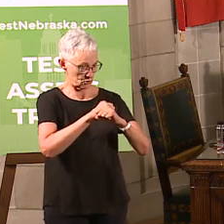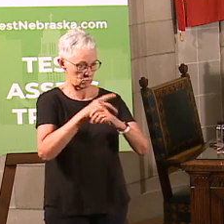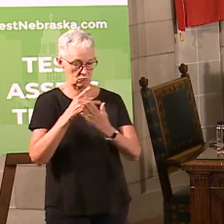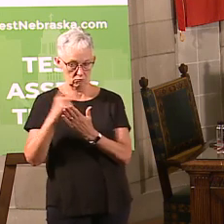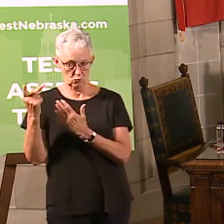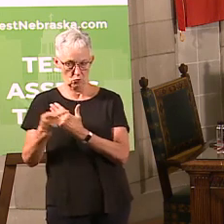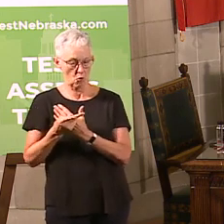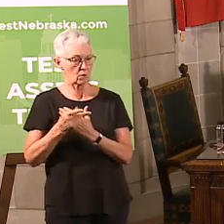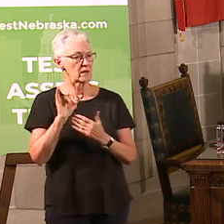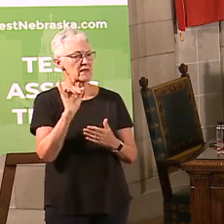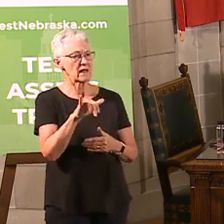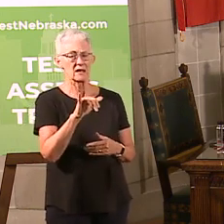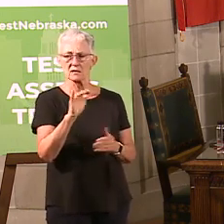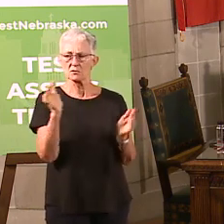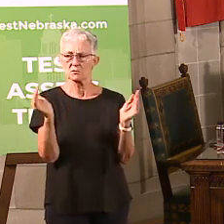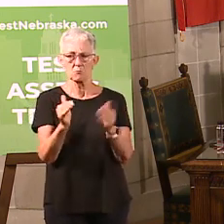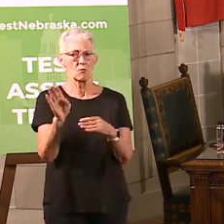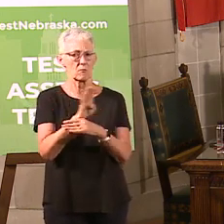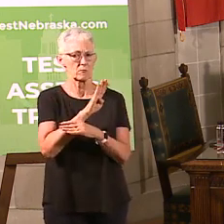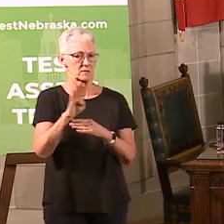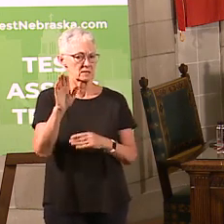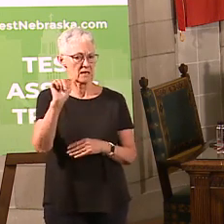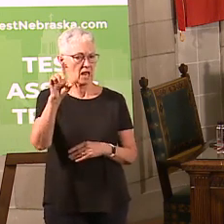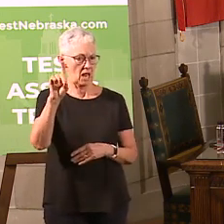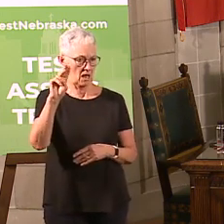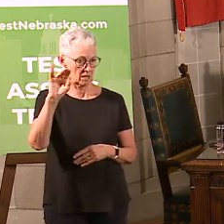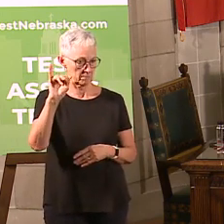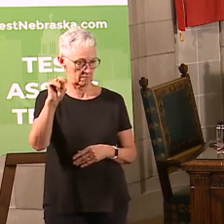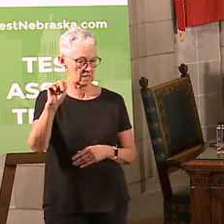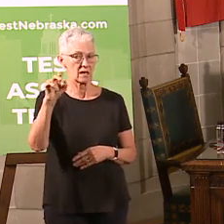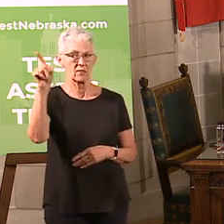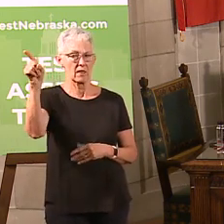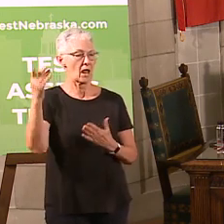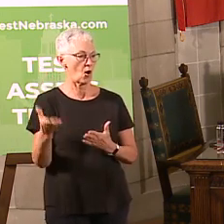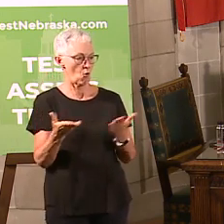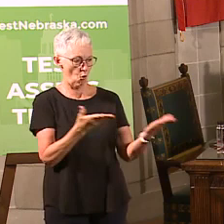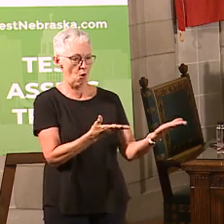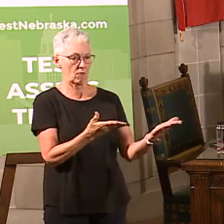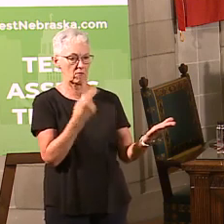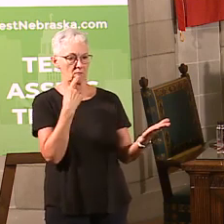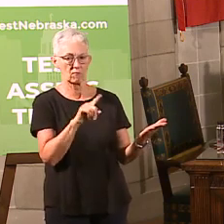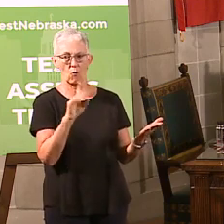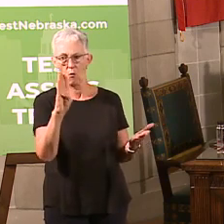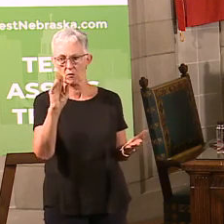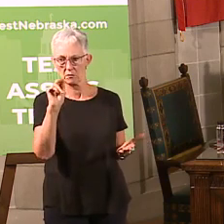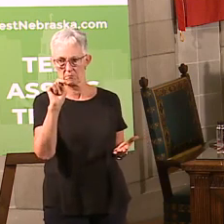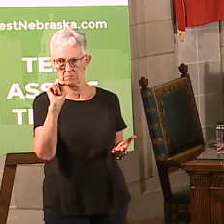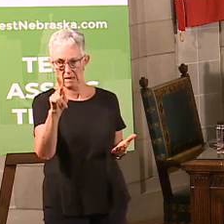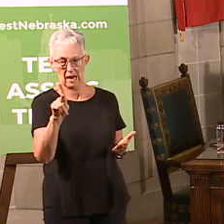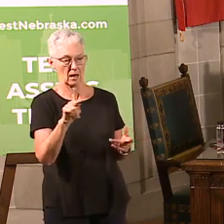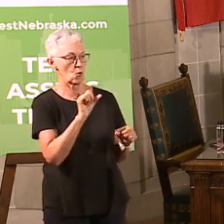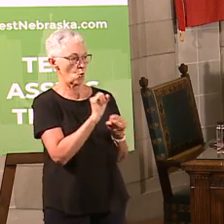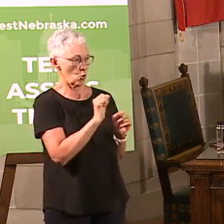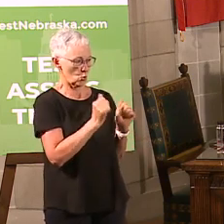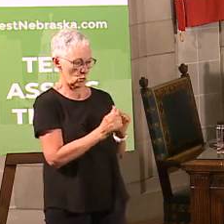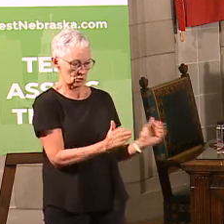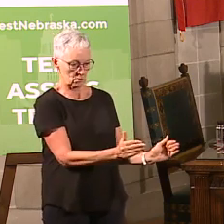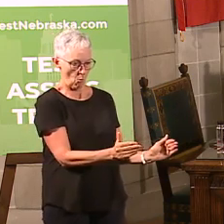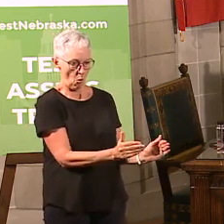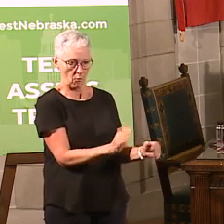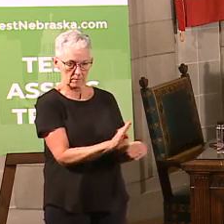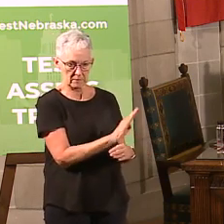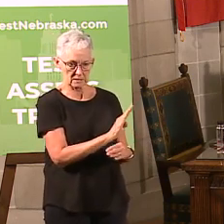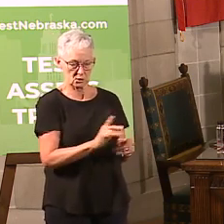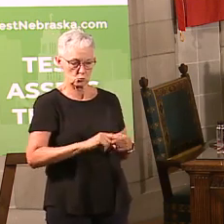Business Administration is put out there, where community banks work with their small businesses to be able to provide that